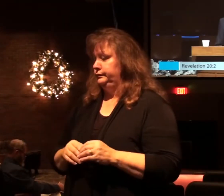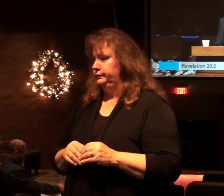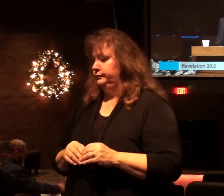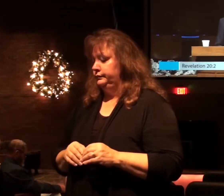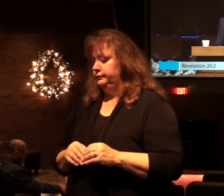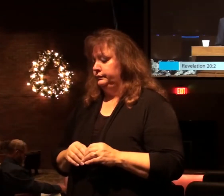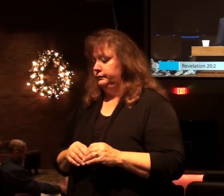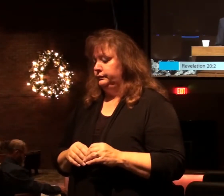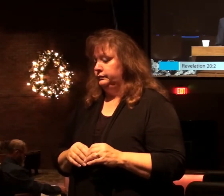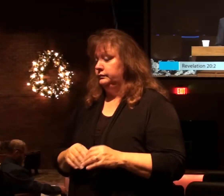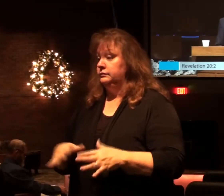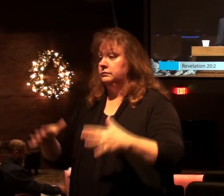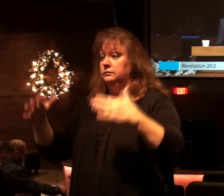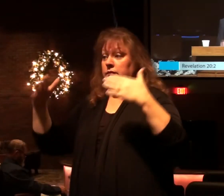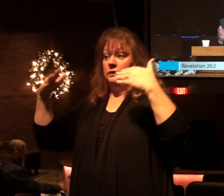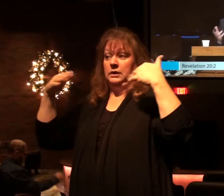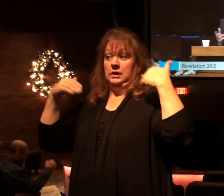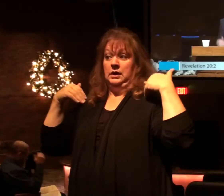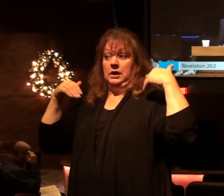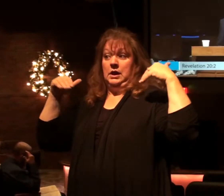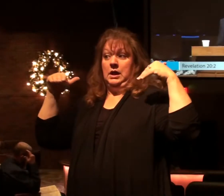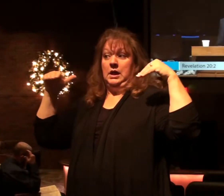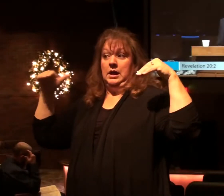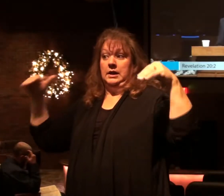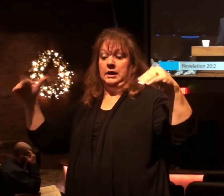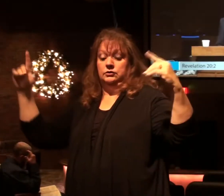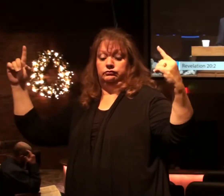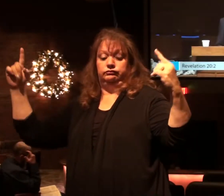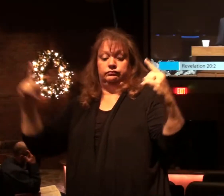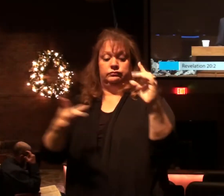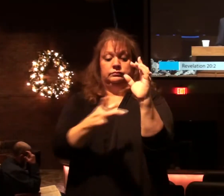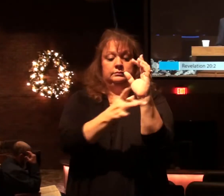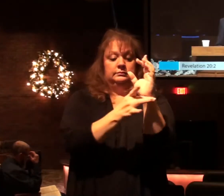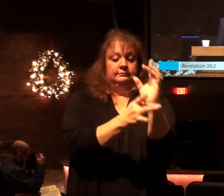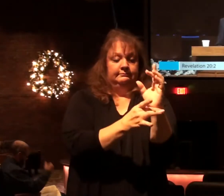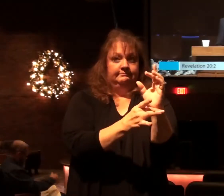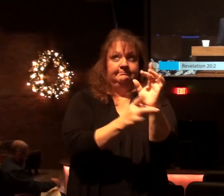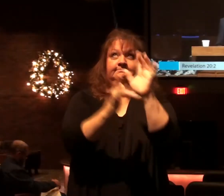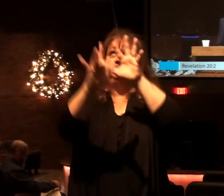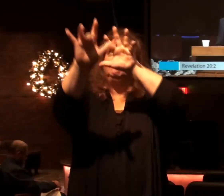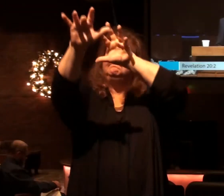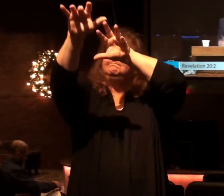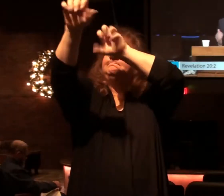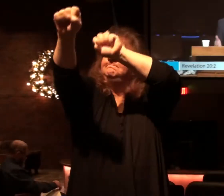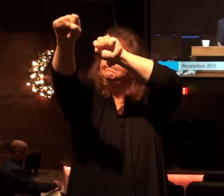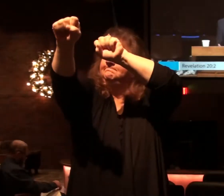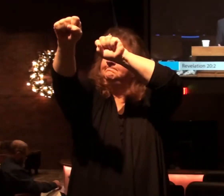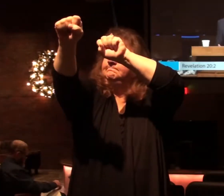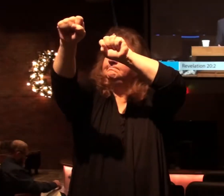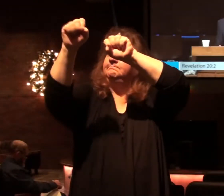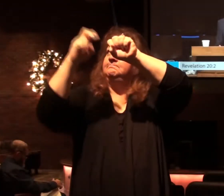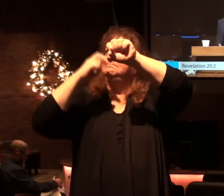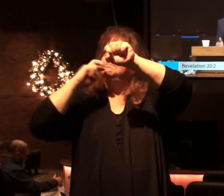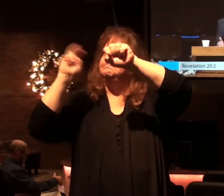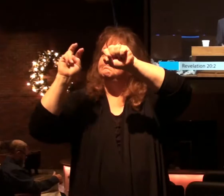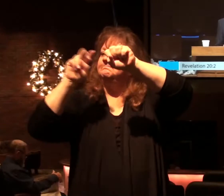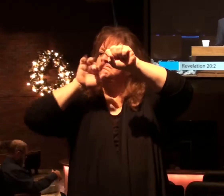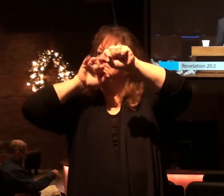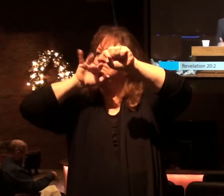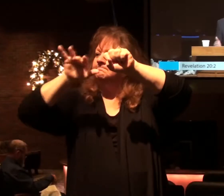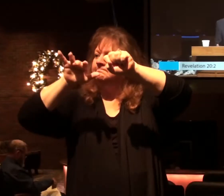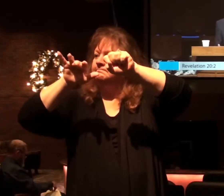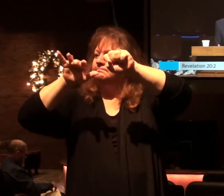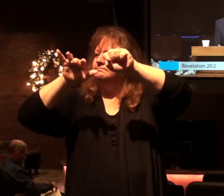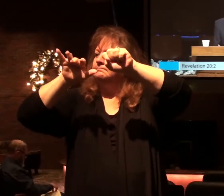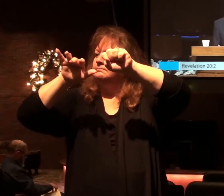Here you have an angel going to bind Satan. He laid hold of the dragon, the serpent of old, the